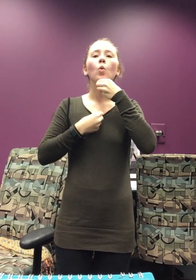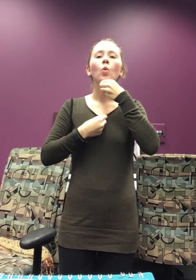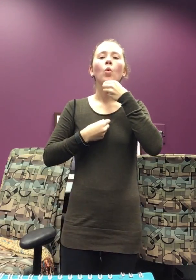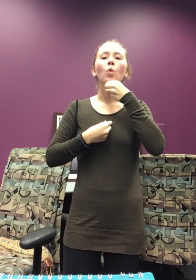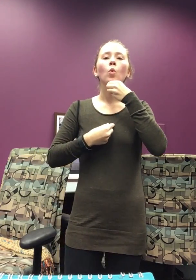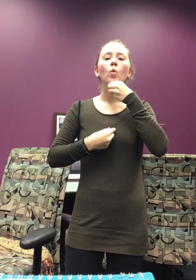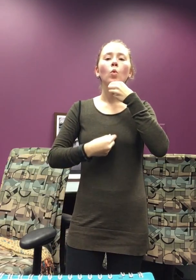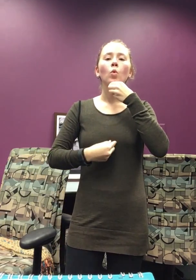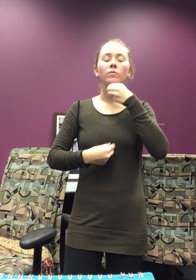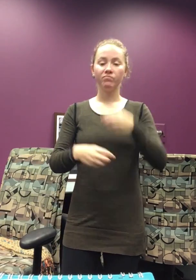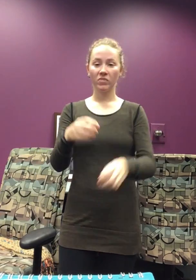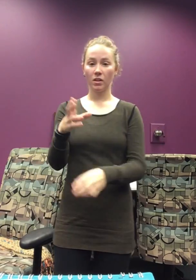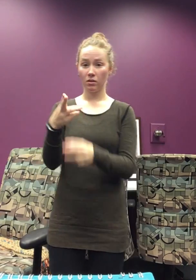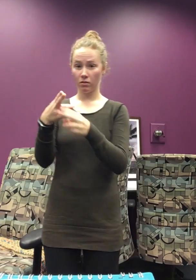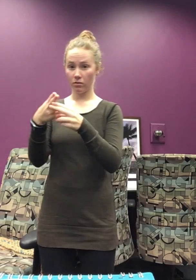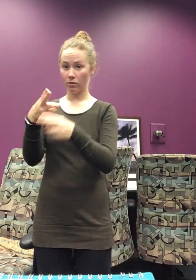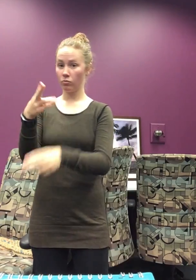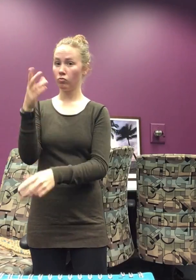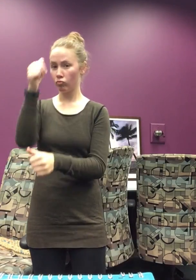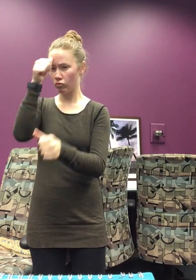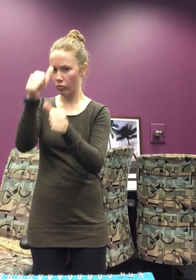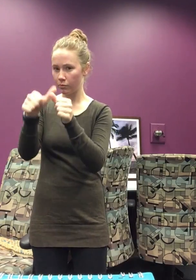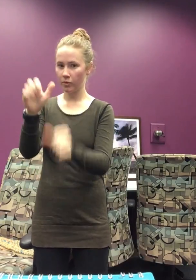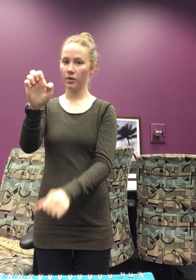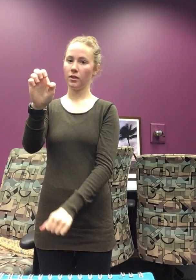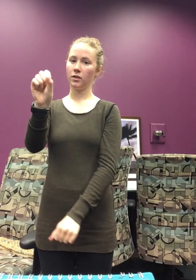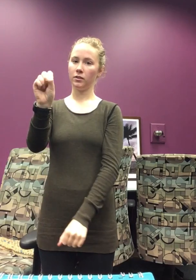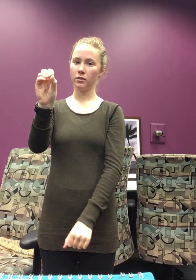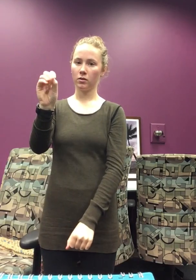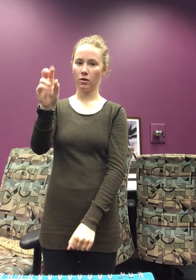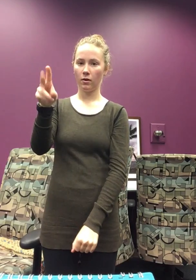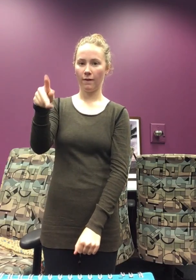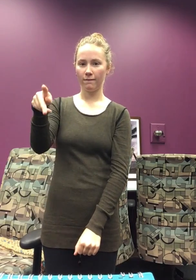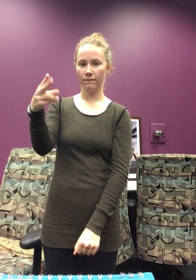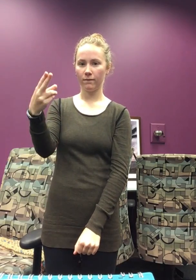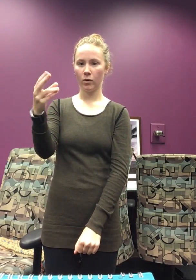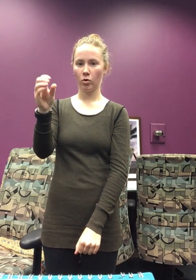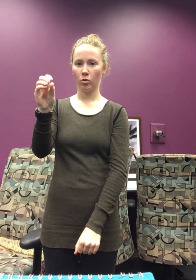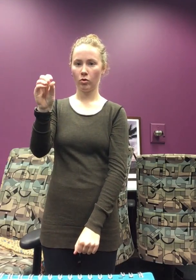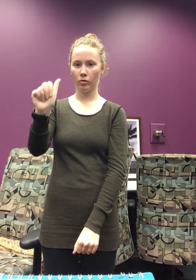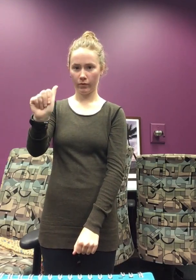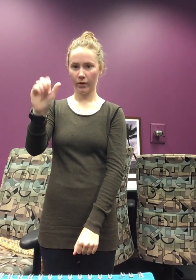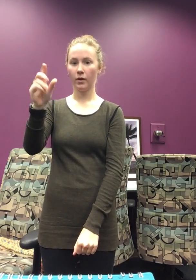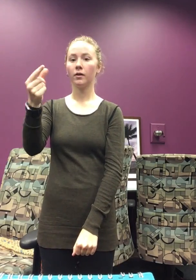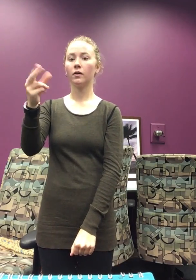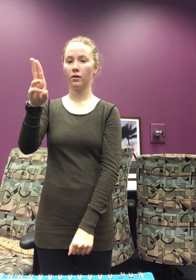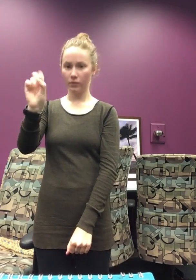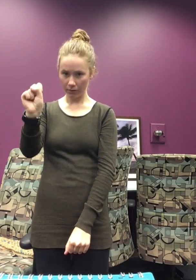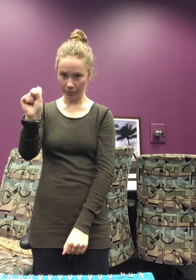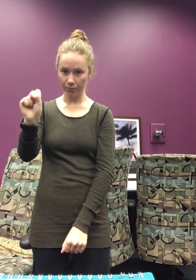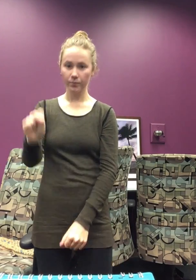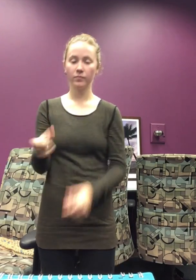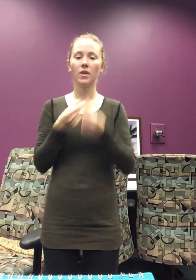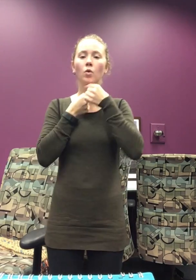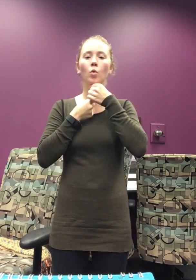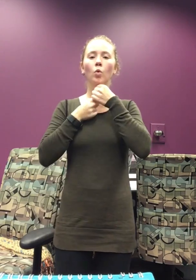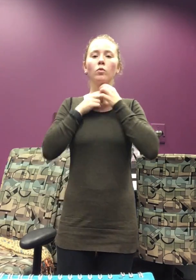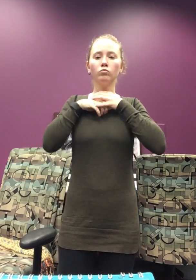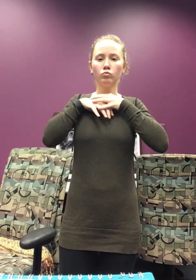long tube that's surrounded by muscle, and that the muscle pushes the food down into your stomach,